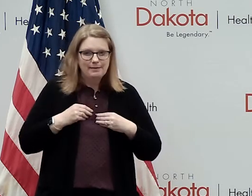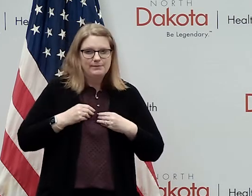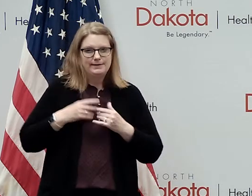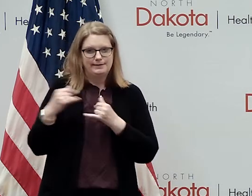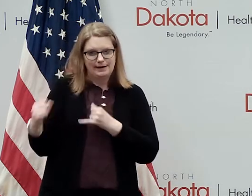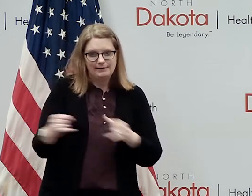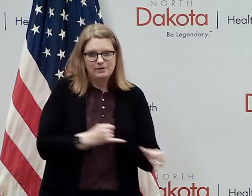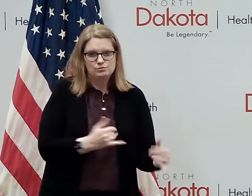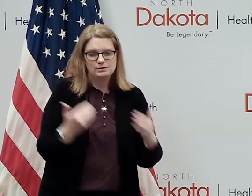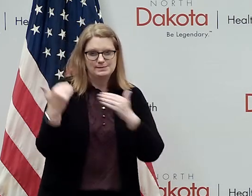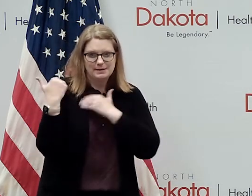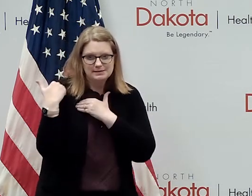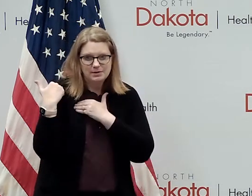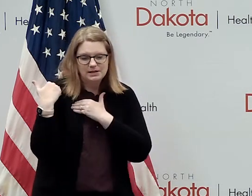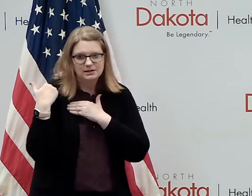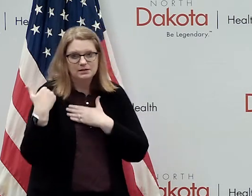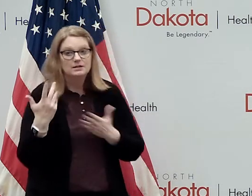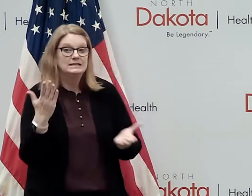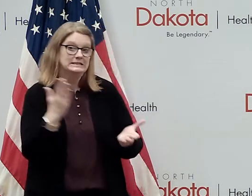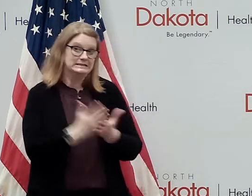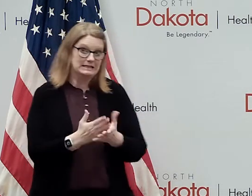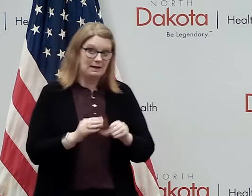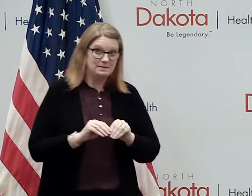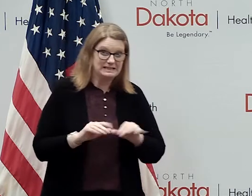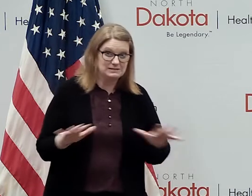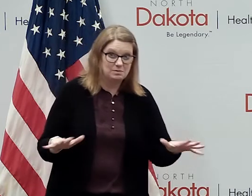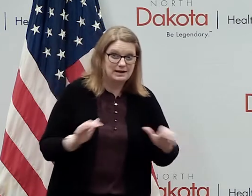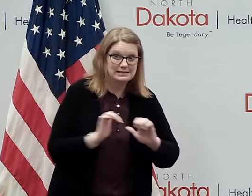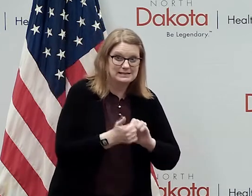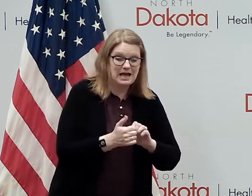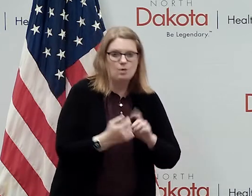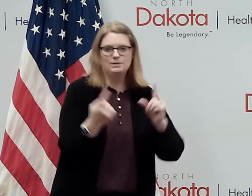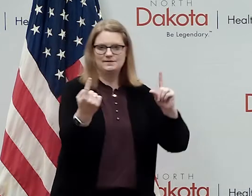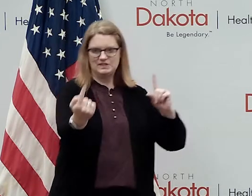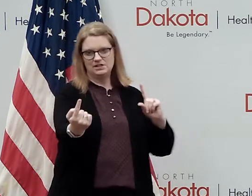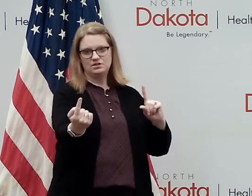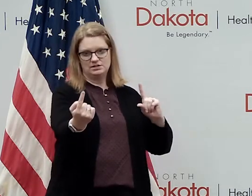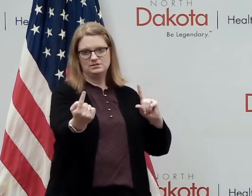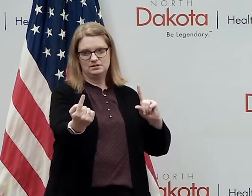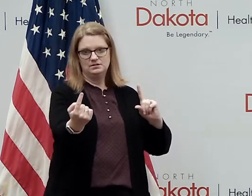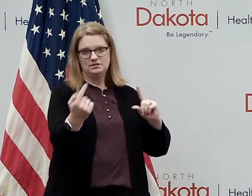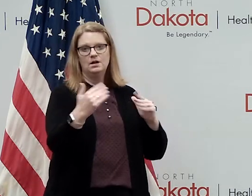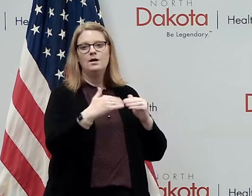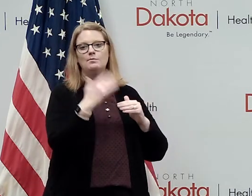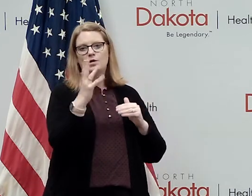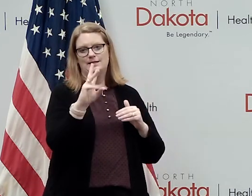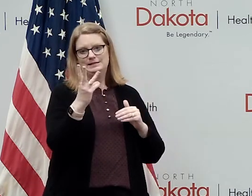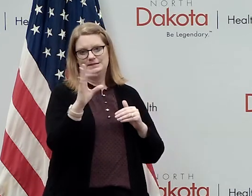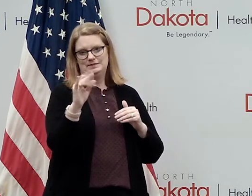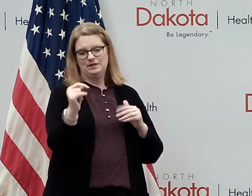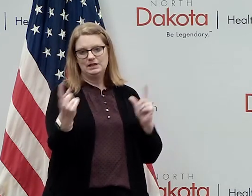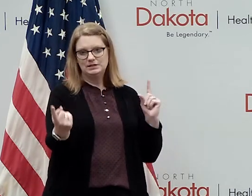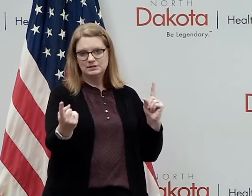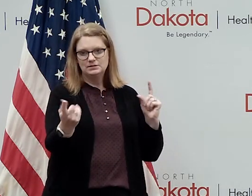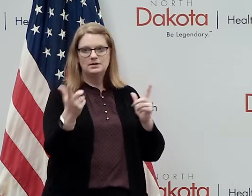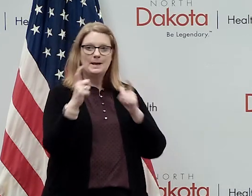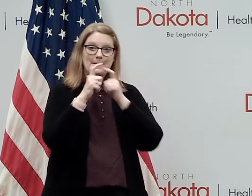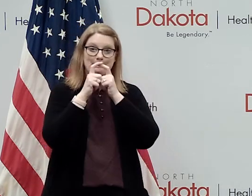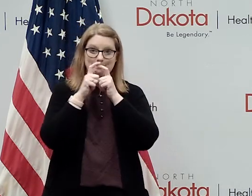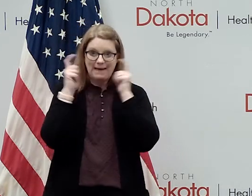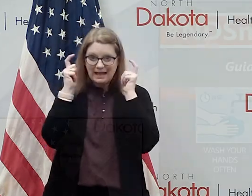One of the proven things that stops the spread of this disease is physical distancing, more than 6 feet apart. Masks